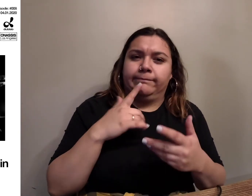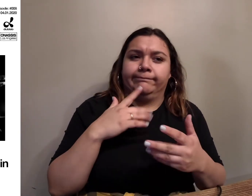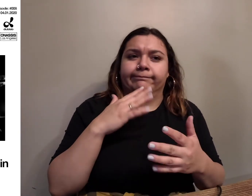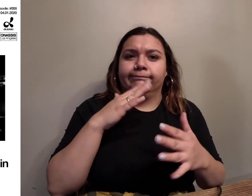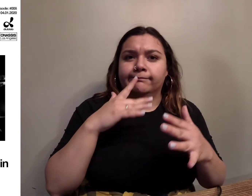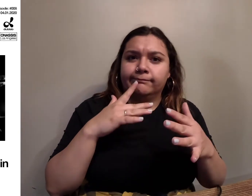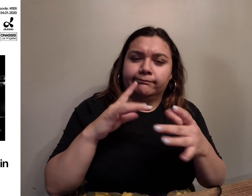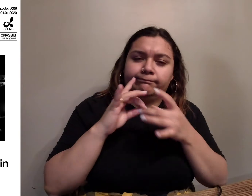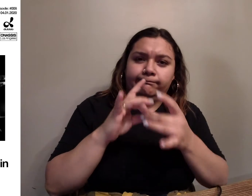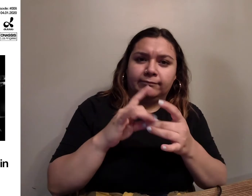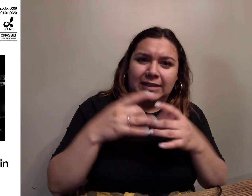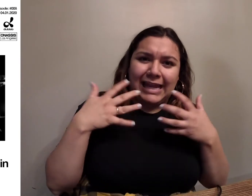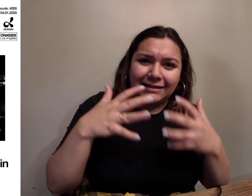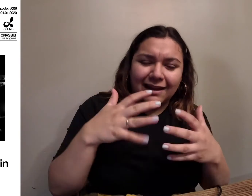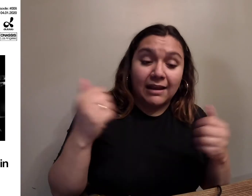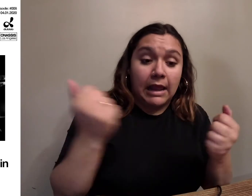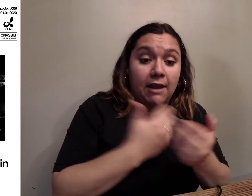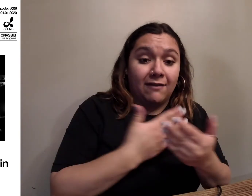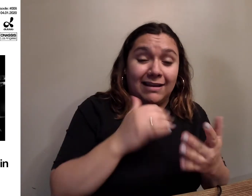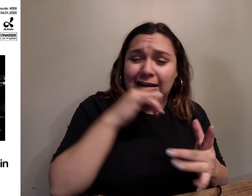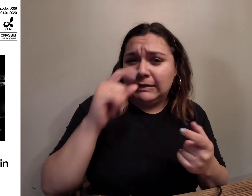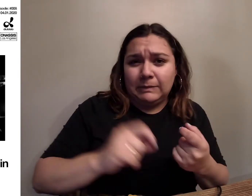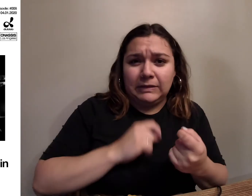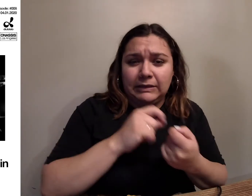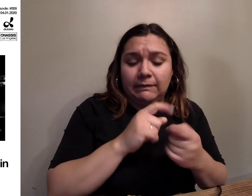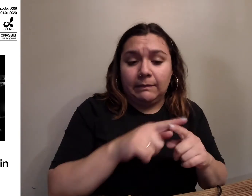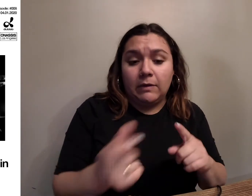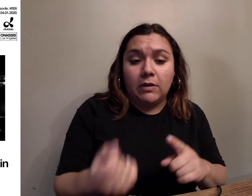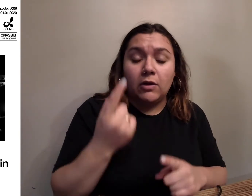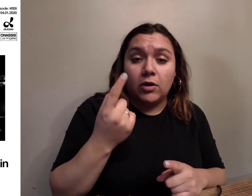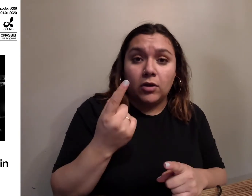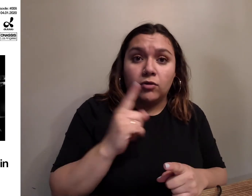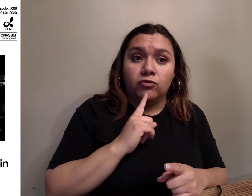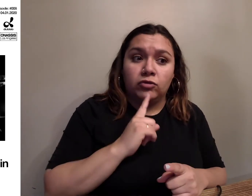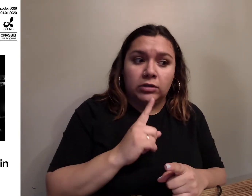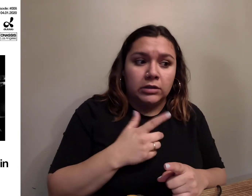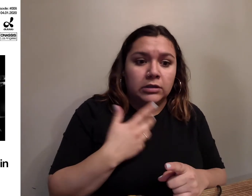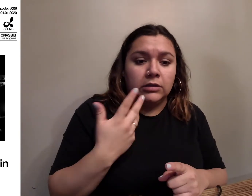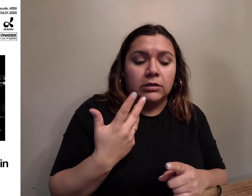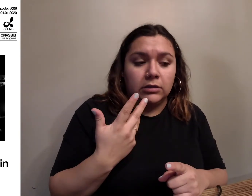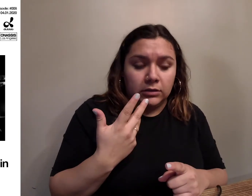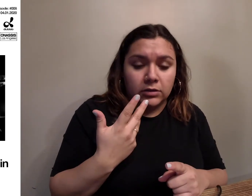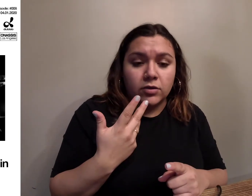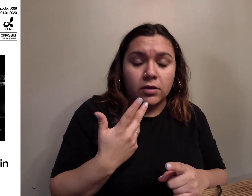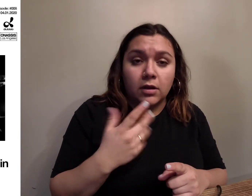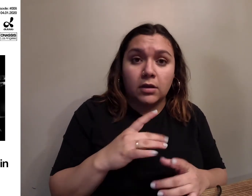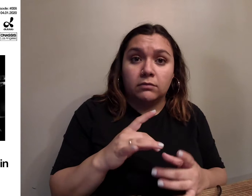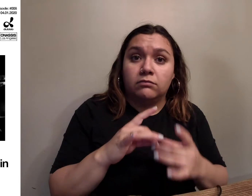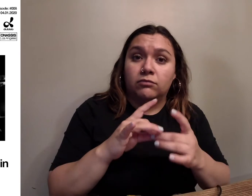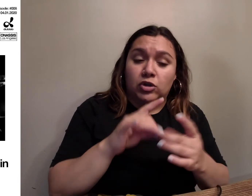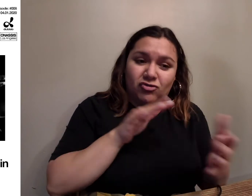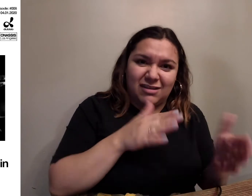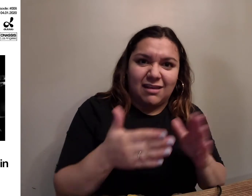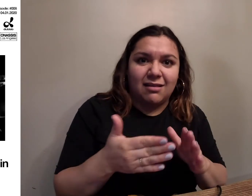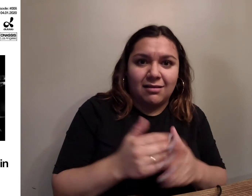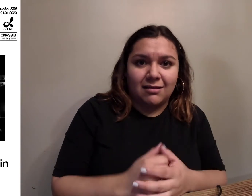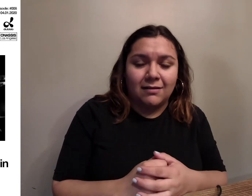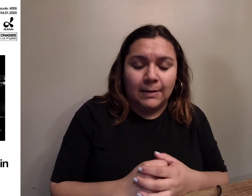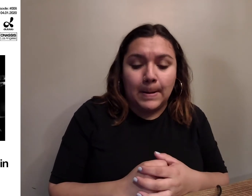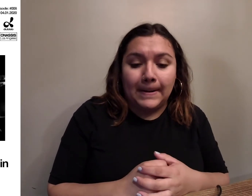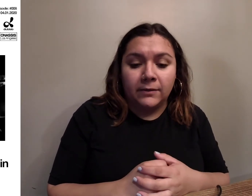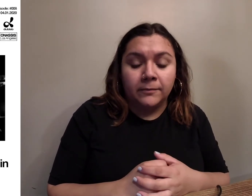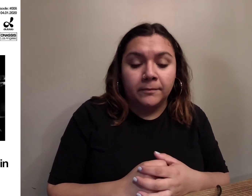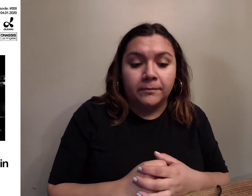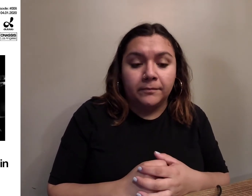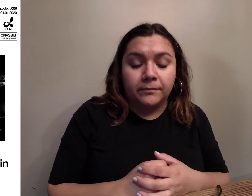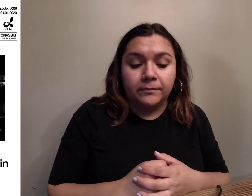particular, everything and nothing in particular is mortality, is being towards death, is the fact that